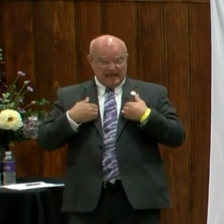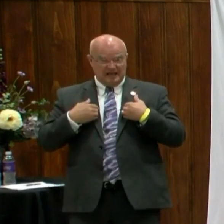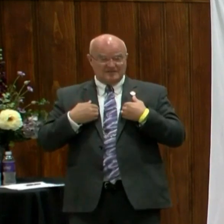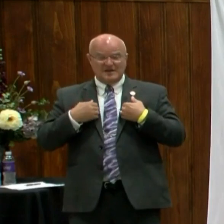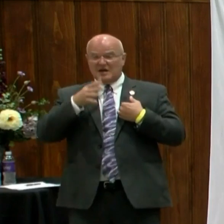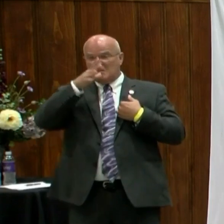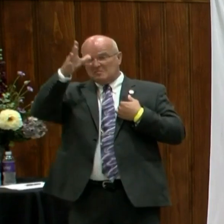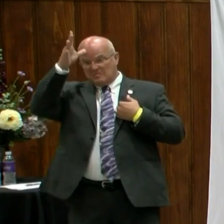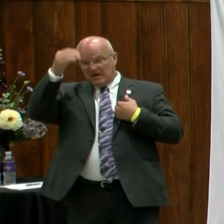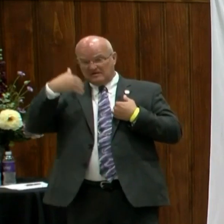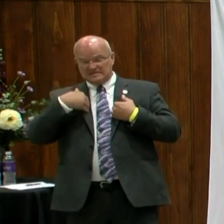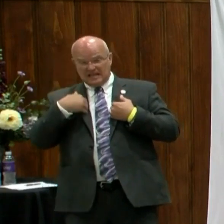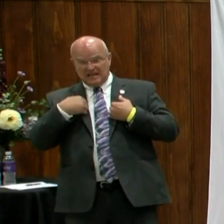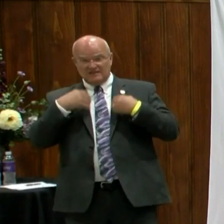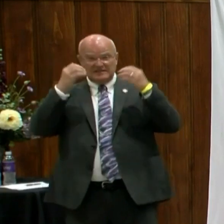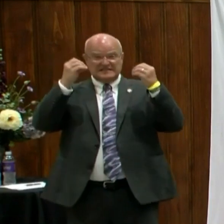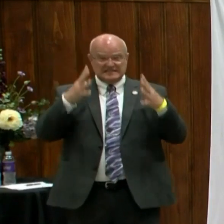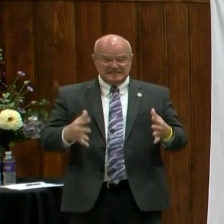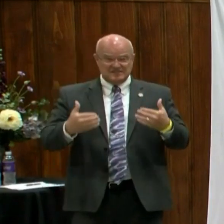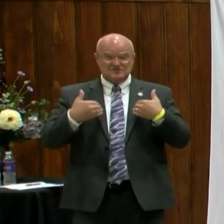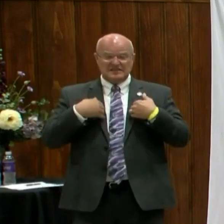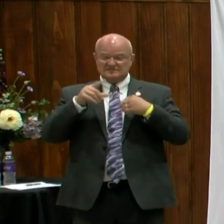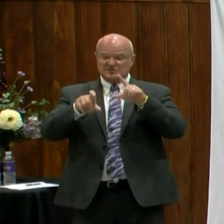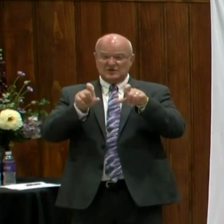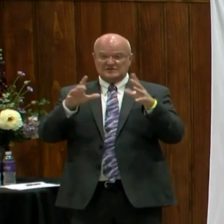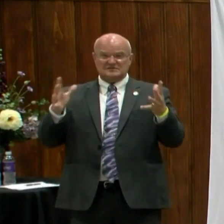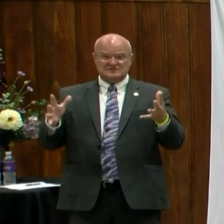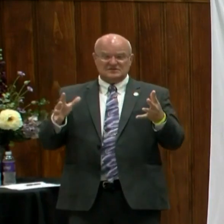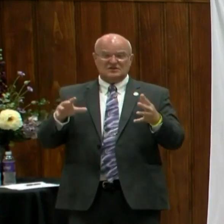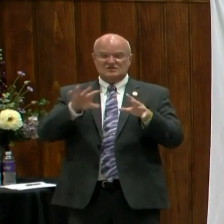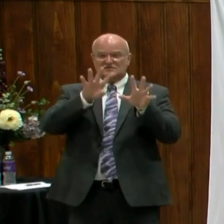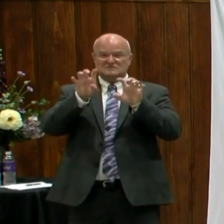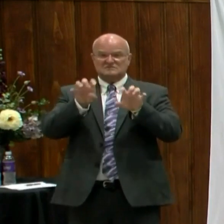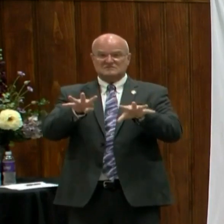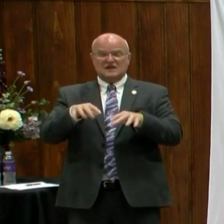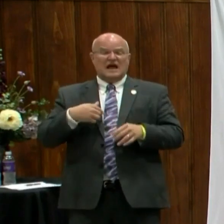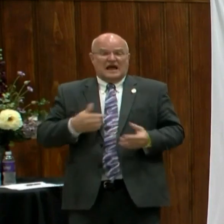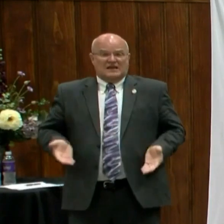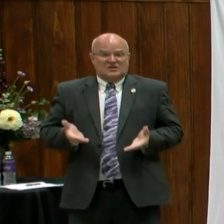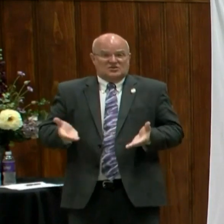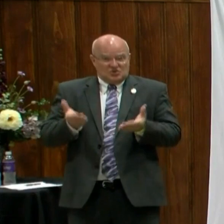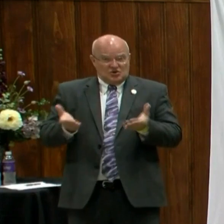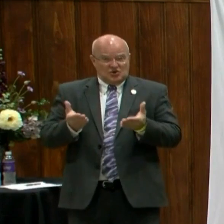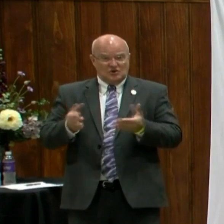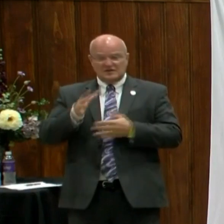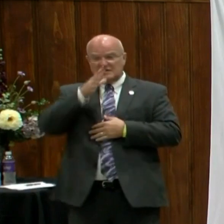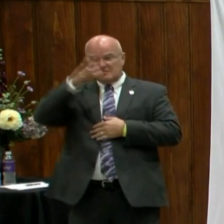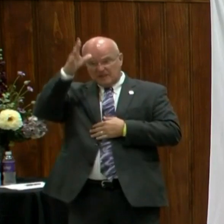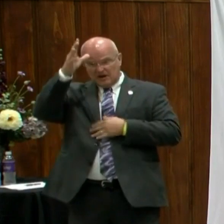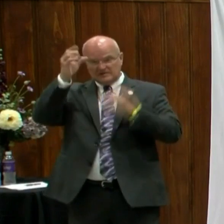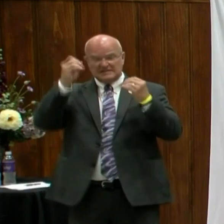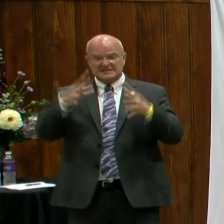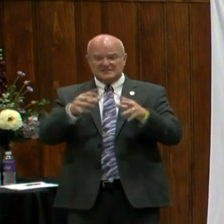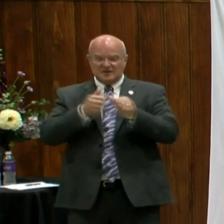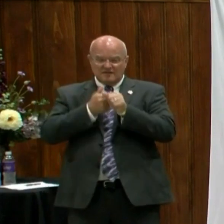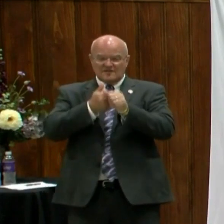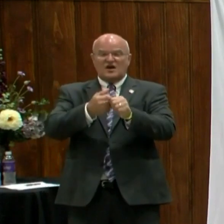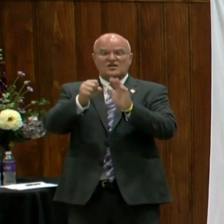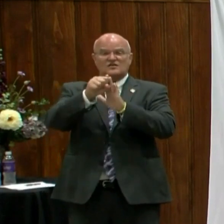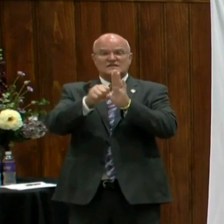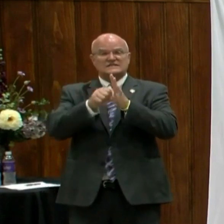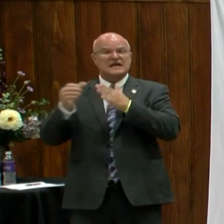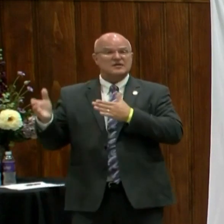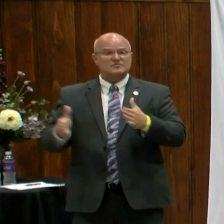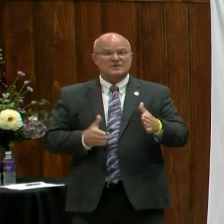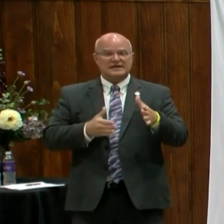of questions that teachers have, and I encourage them to follow closely what the state